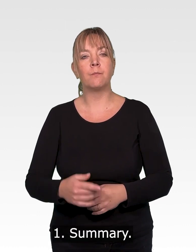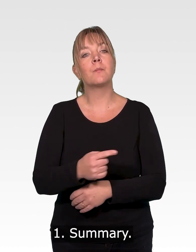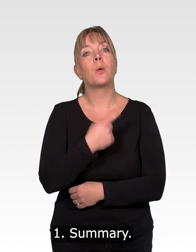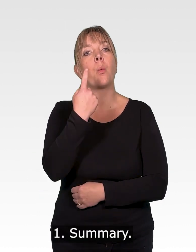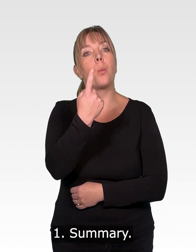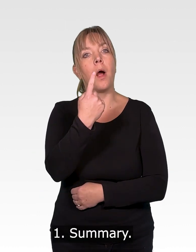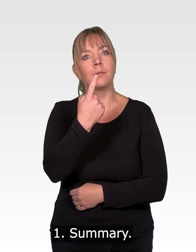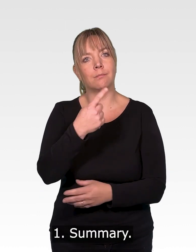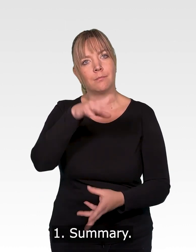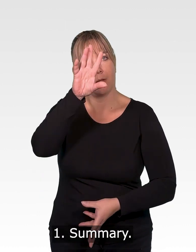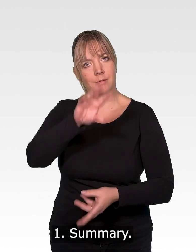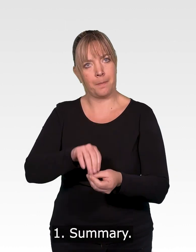1. Summary.